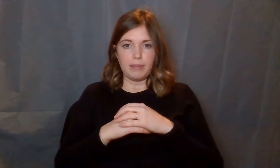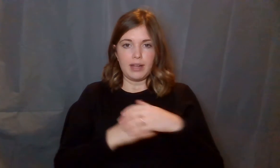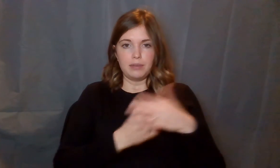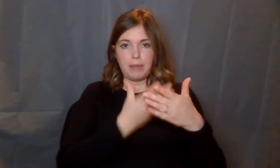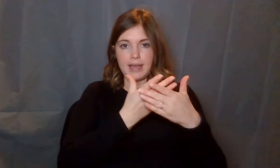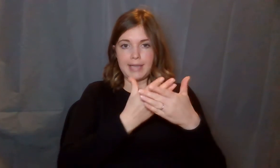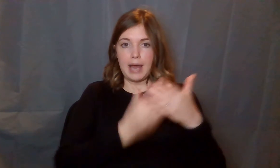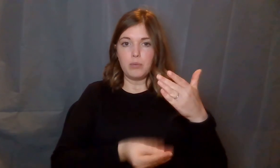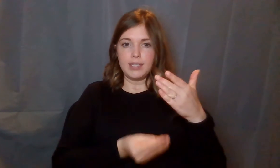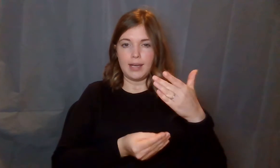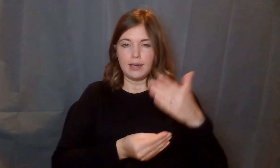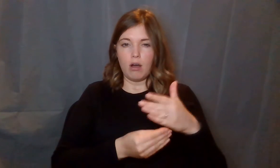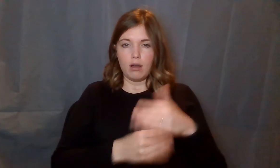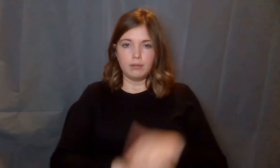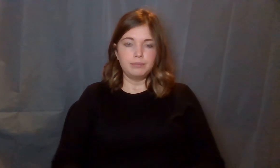somebody had passed on, we find gone.